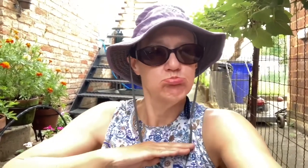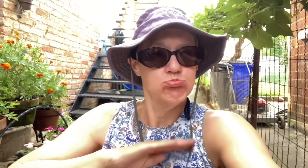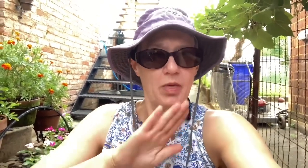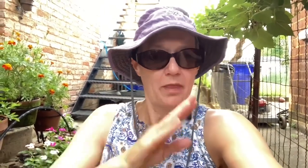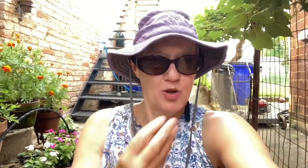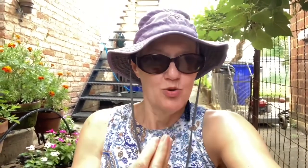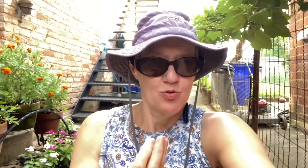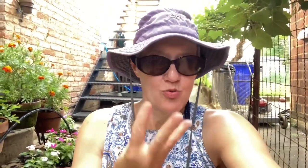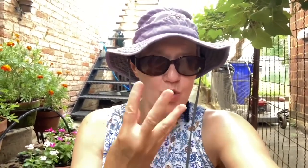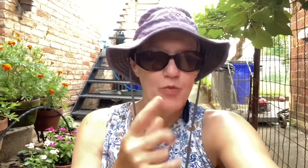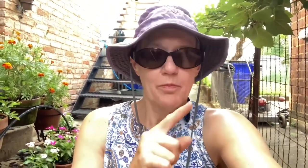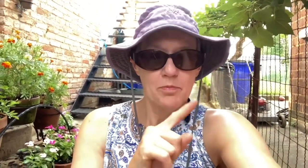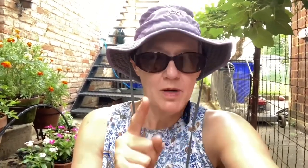I'm satisfied with their growth,